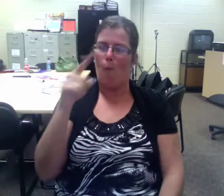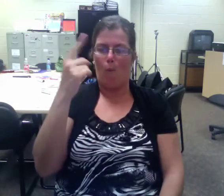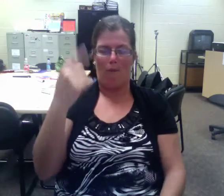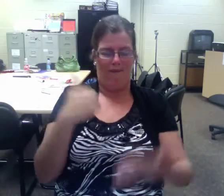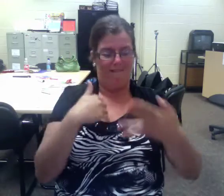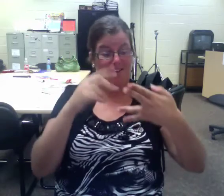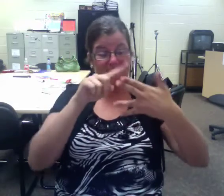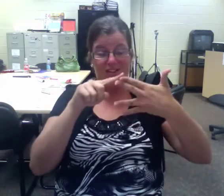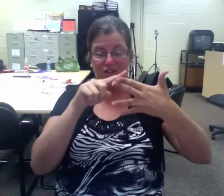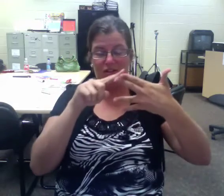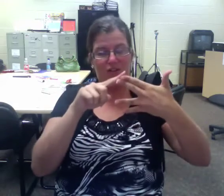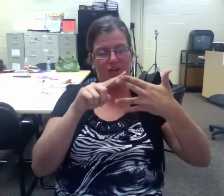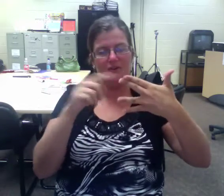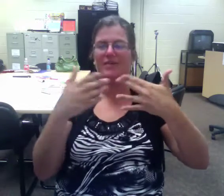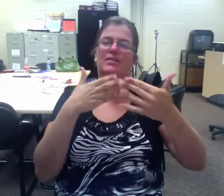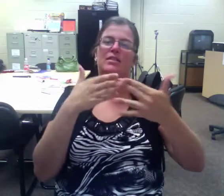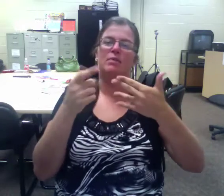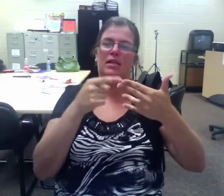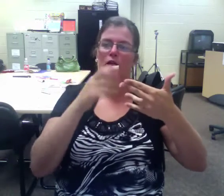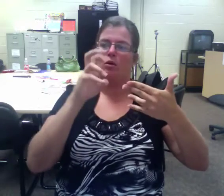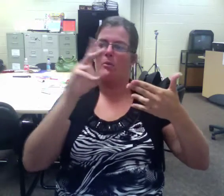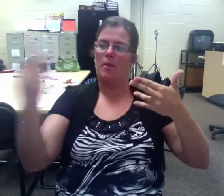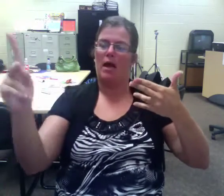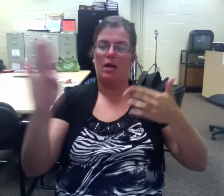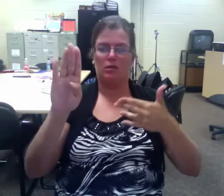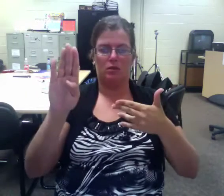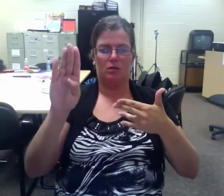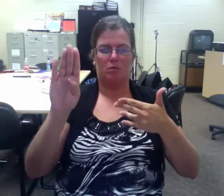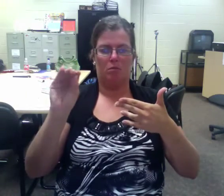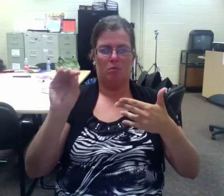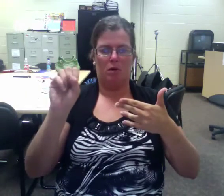Boston. So Washington goes to Boston.